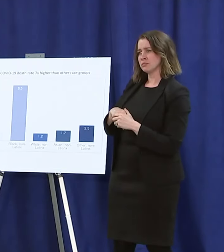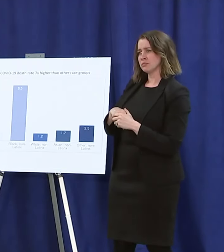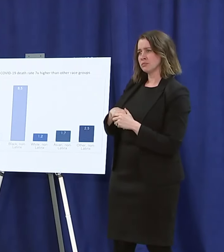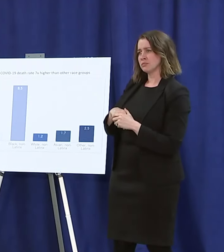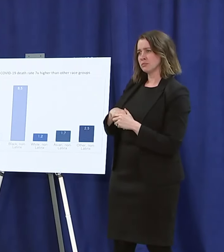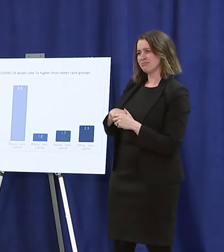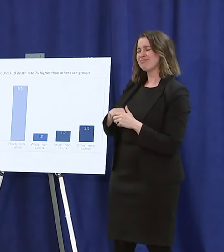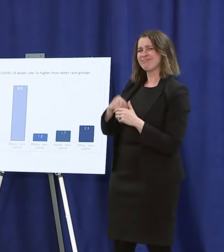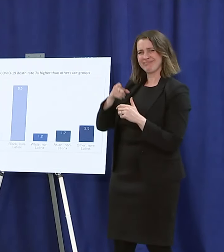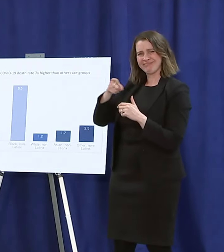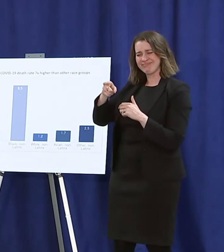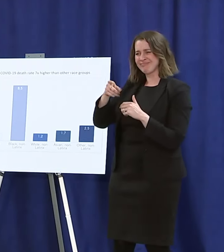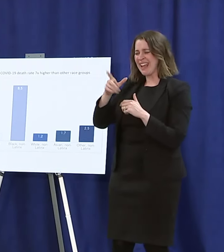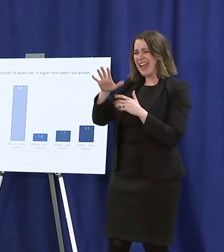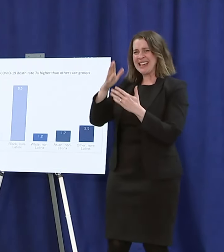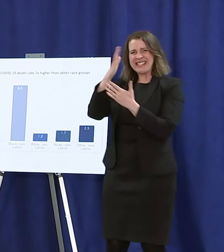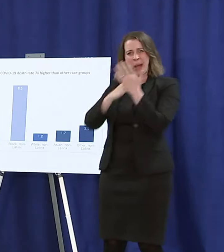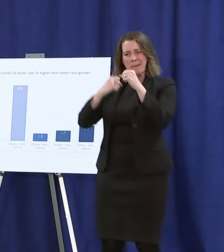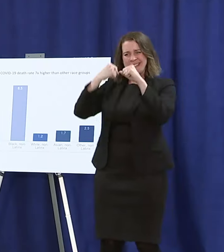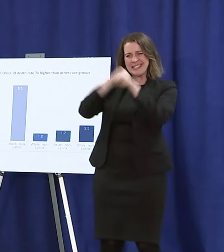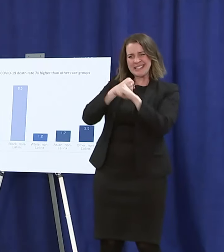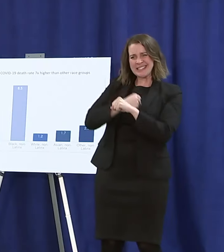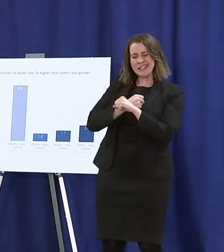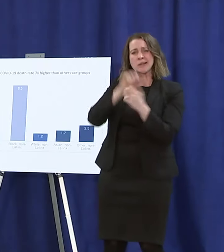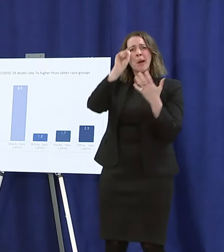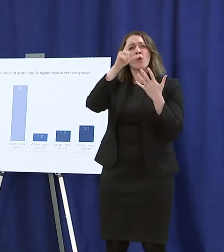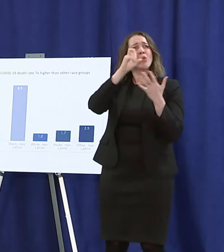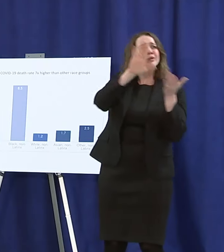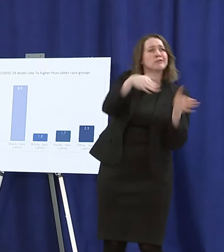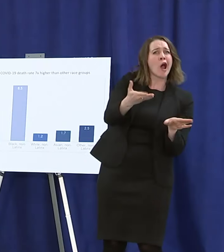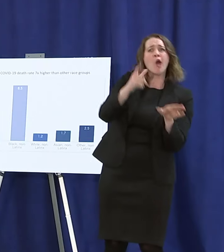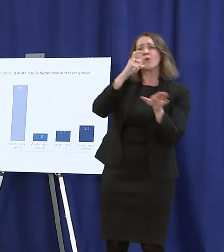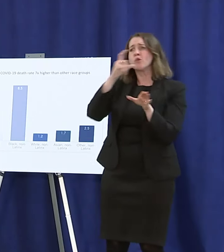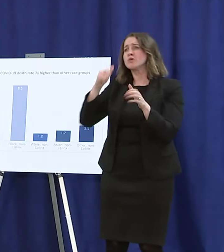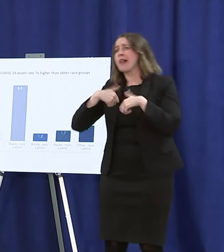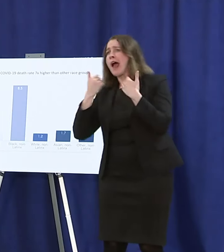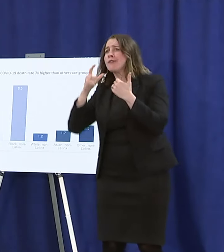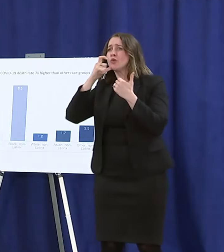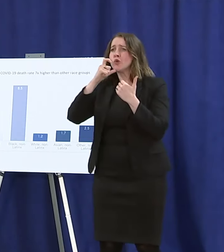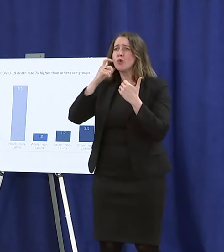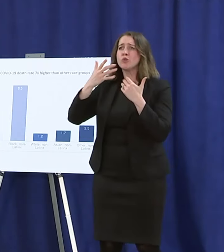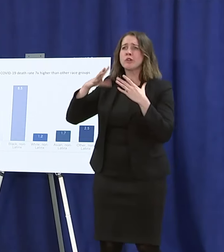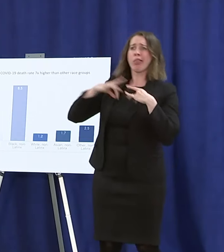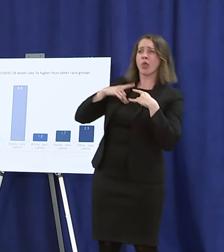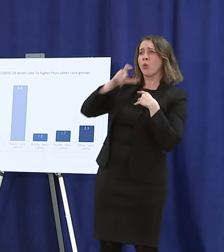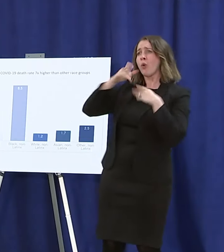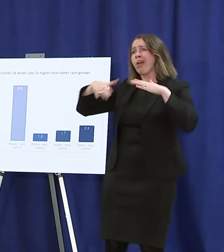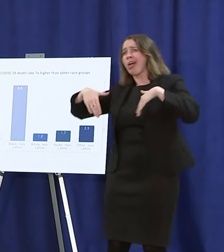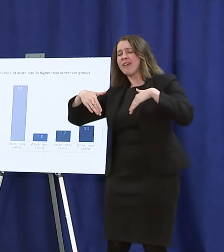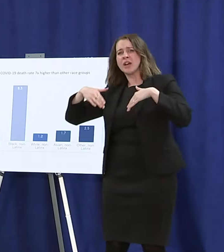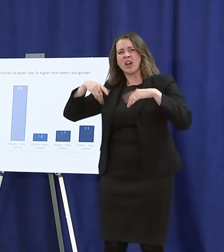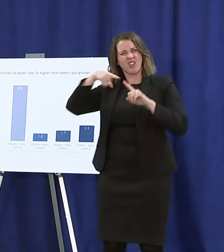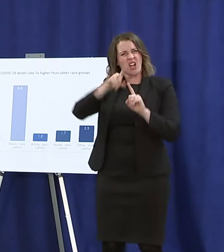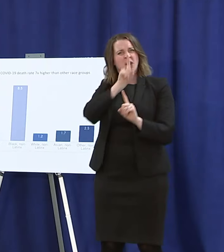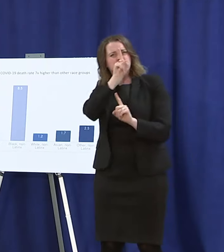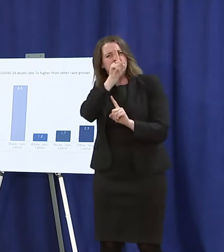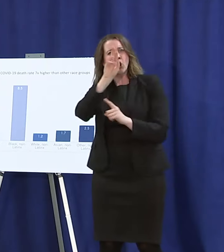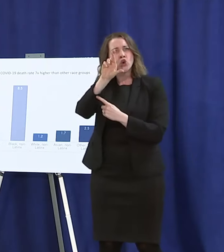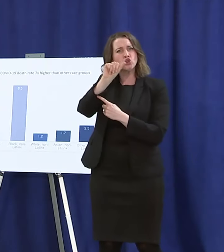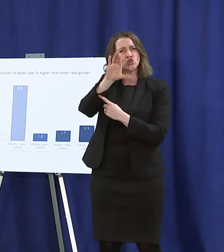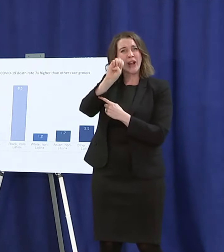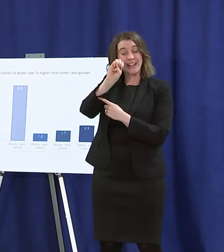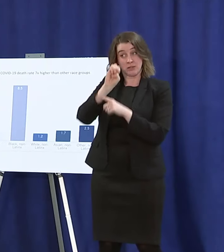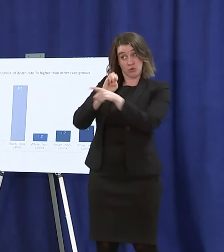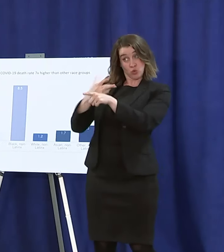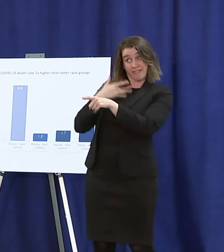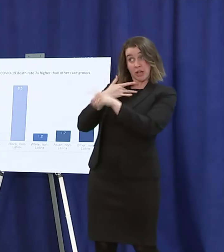where you don't see the race. Do you believe this is due to just an oversight or deliberate intention not to put this information out